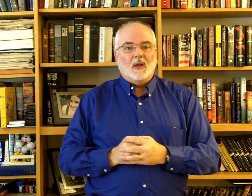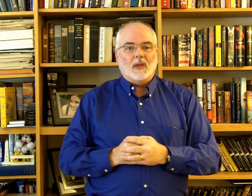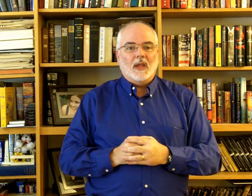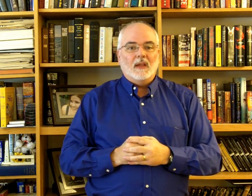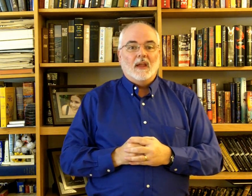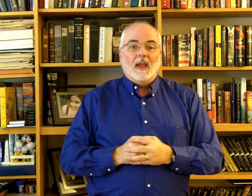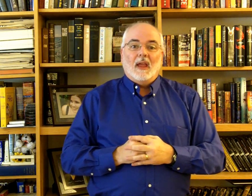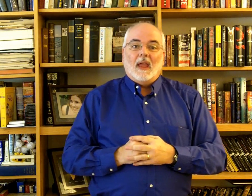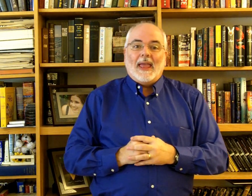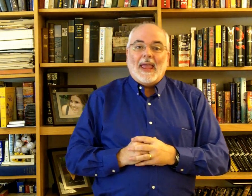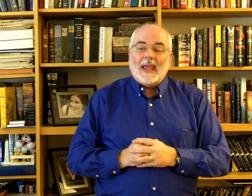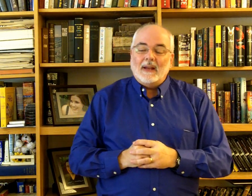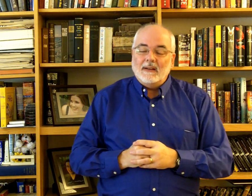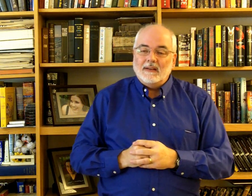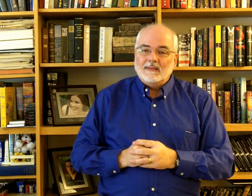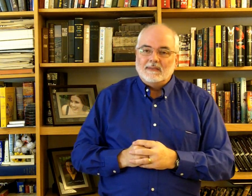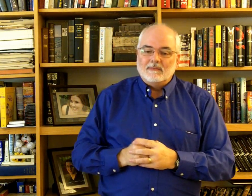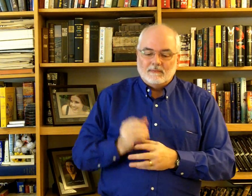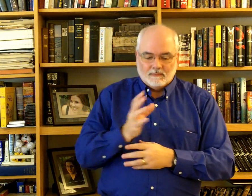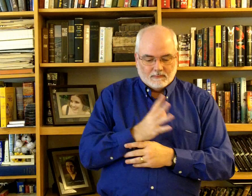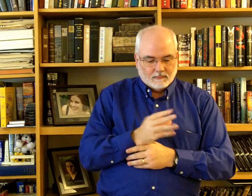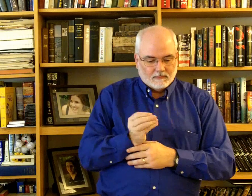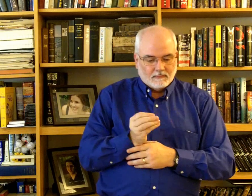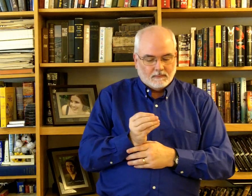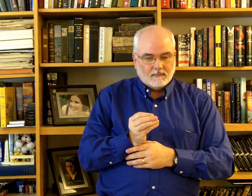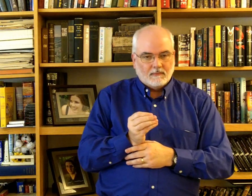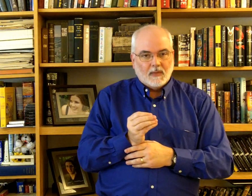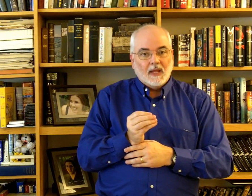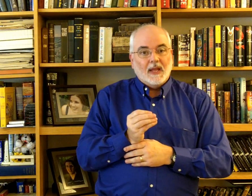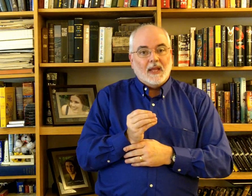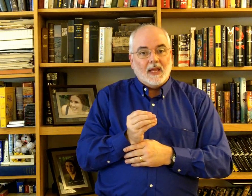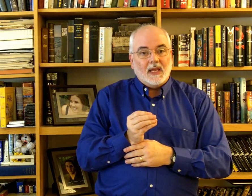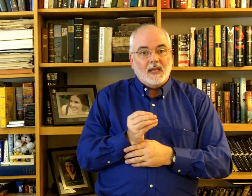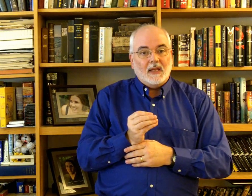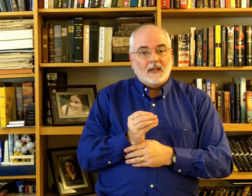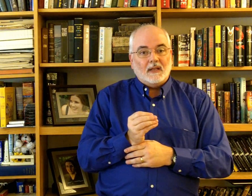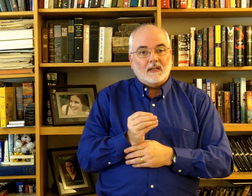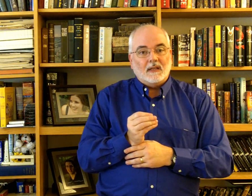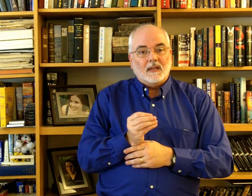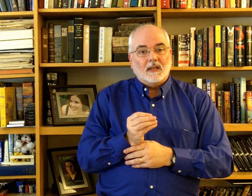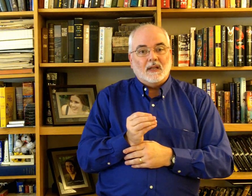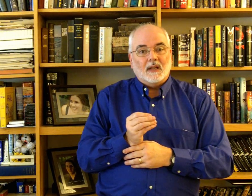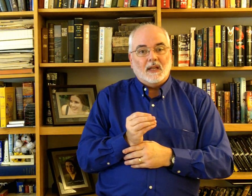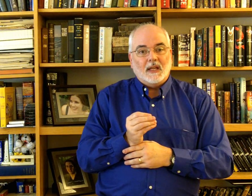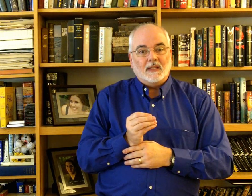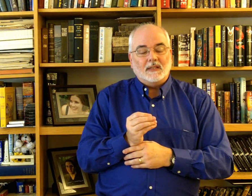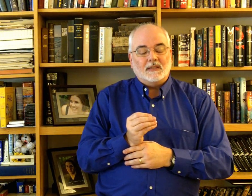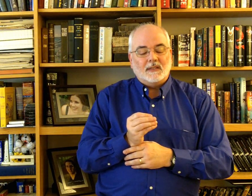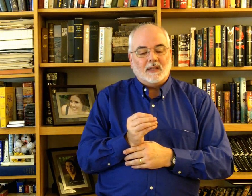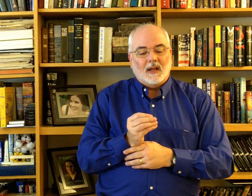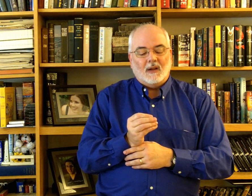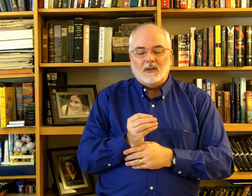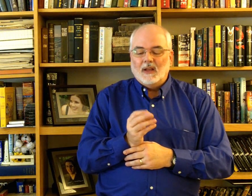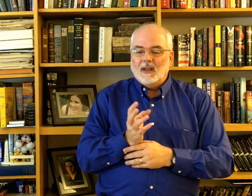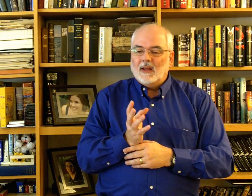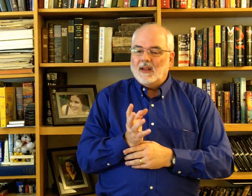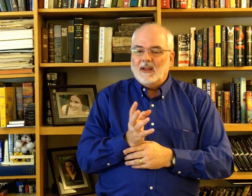Okay? And he is, now,